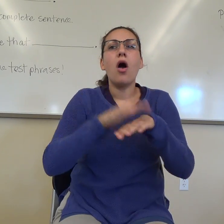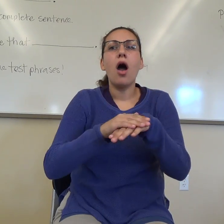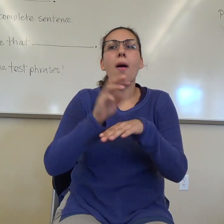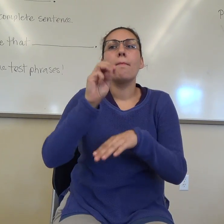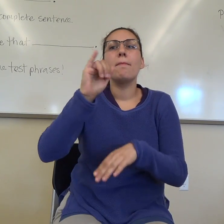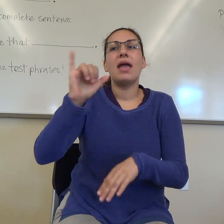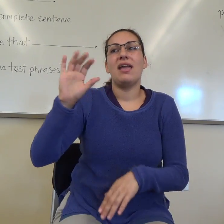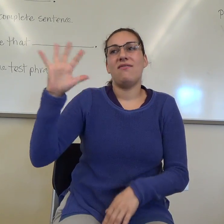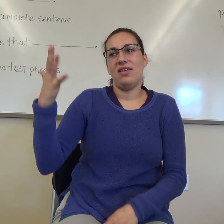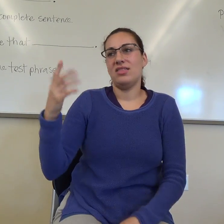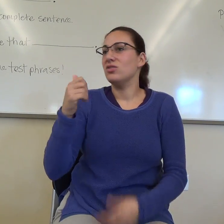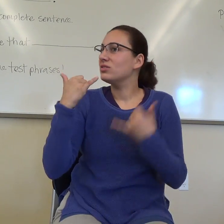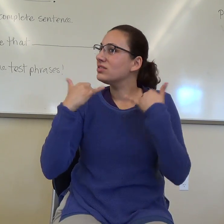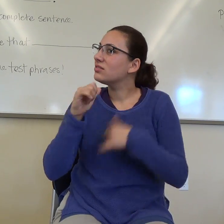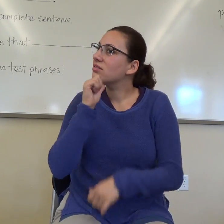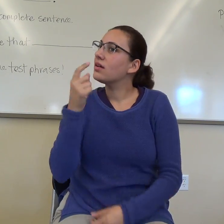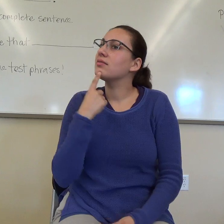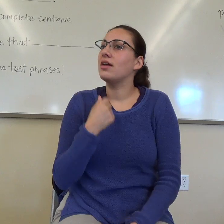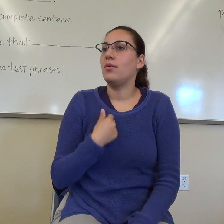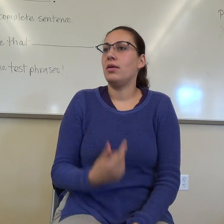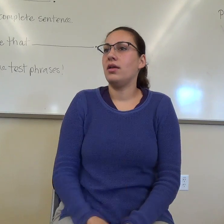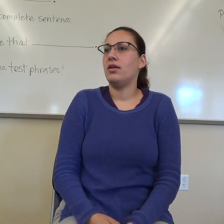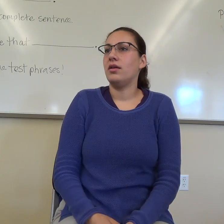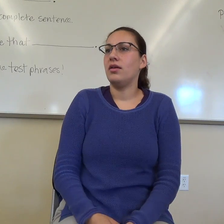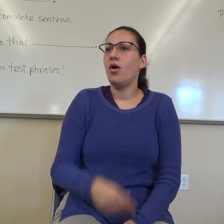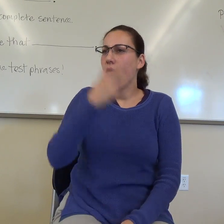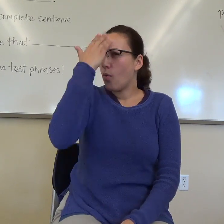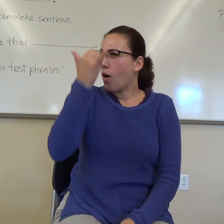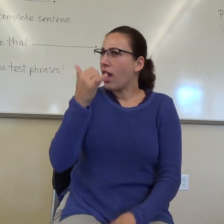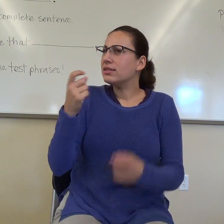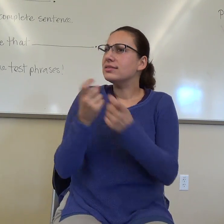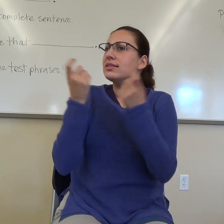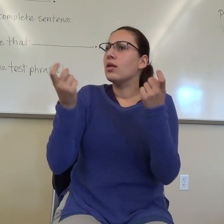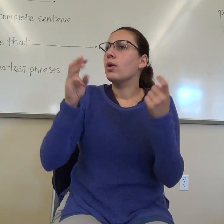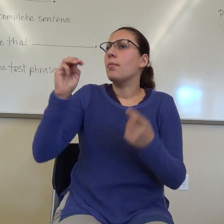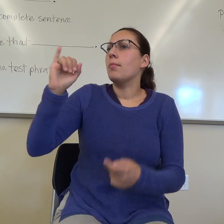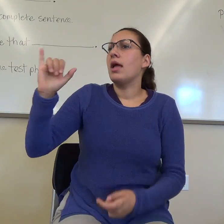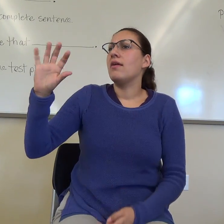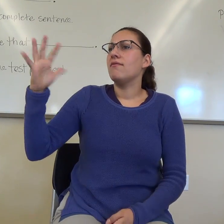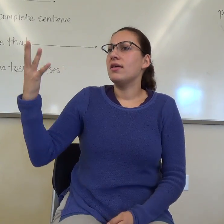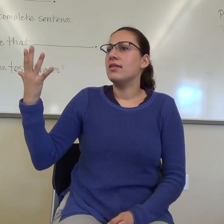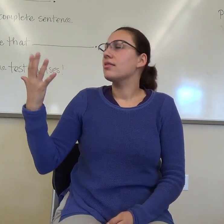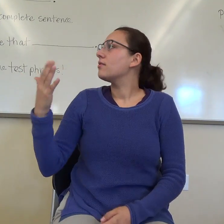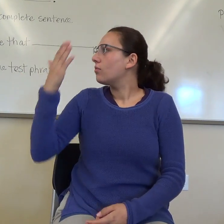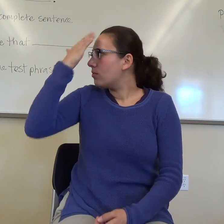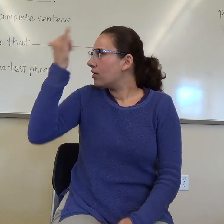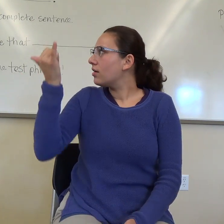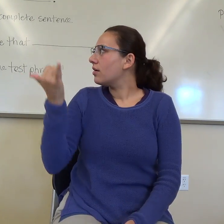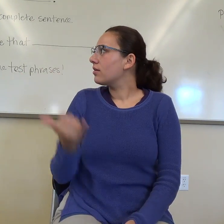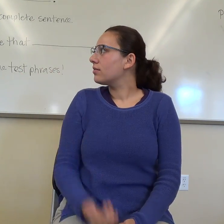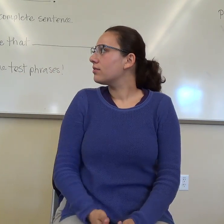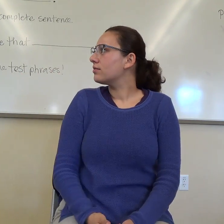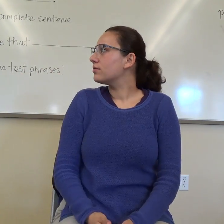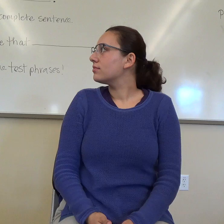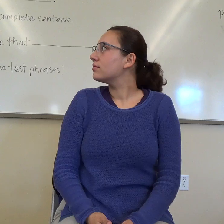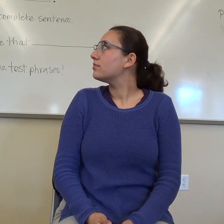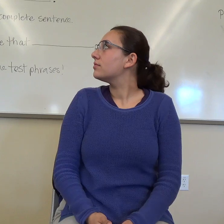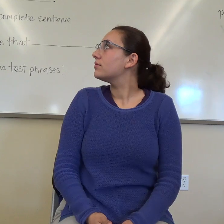not telling me why we celebrate May 5th, okay? So we've got Cinco de